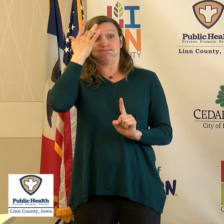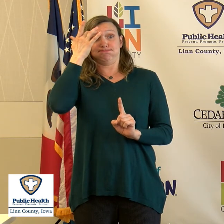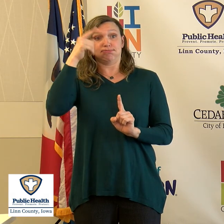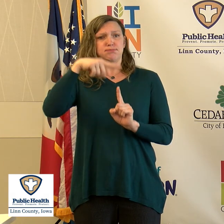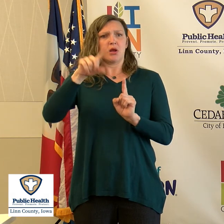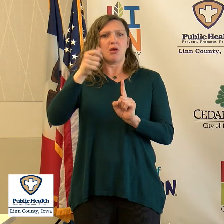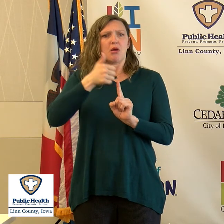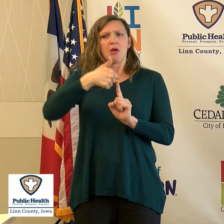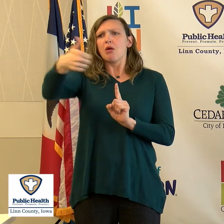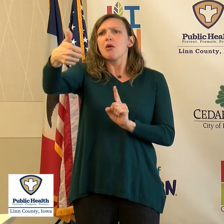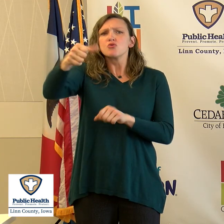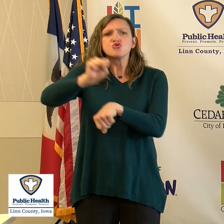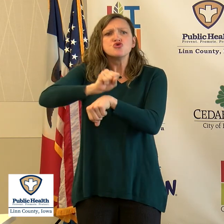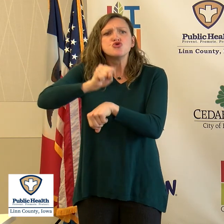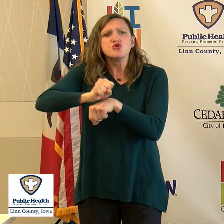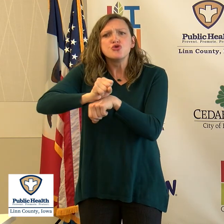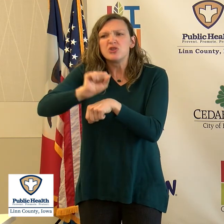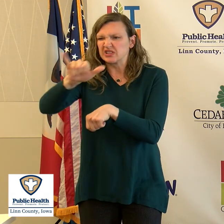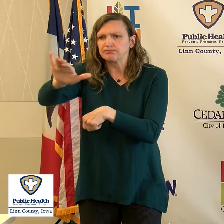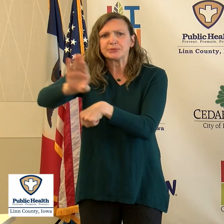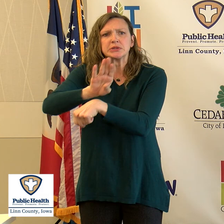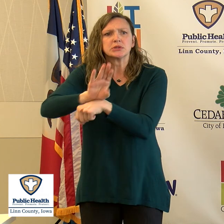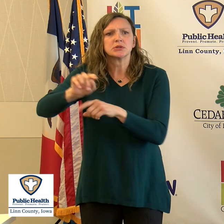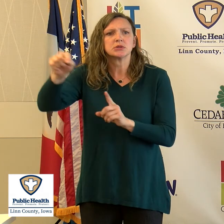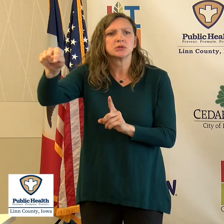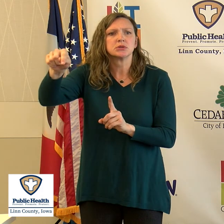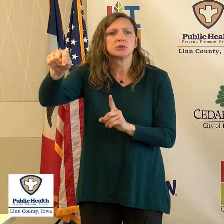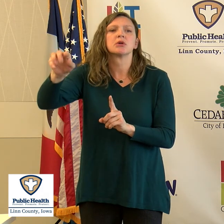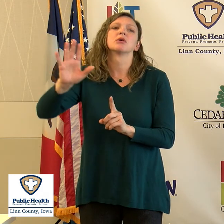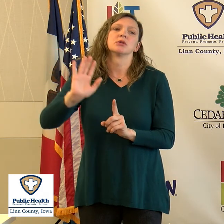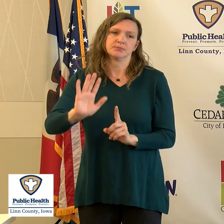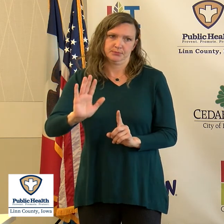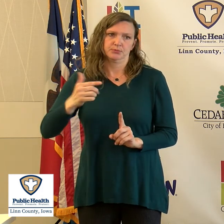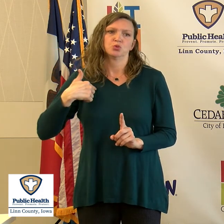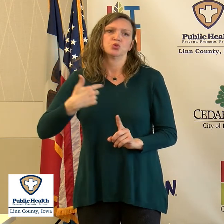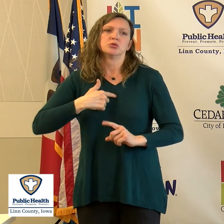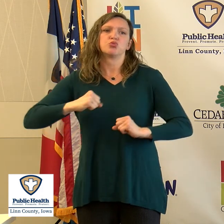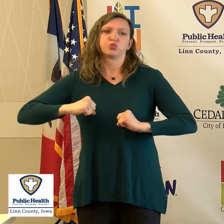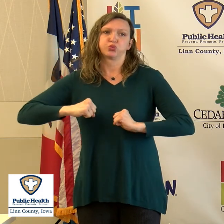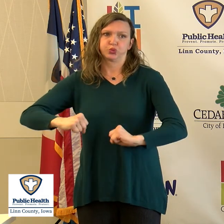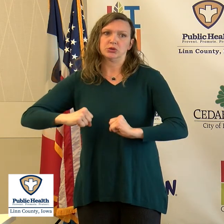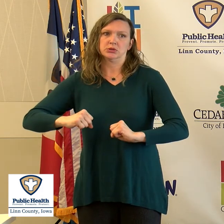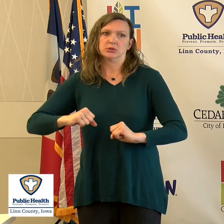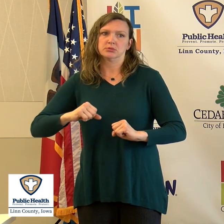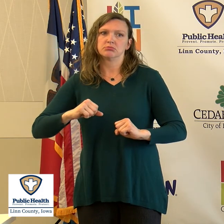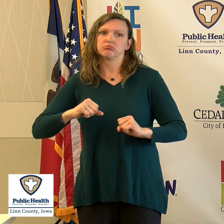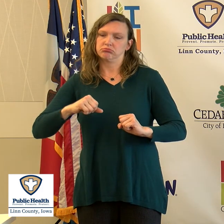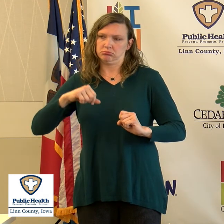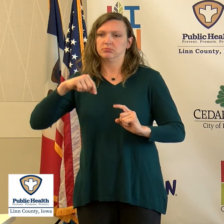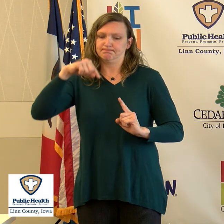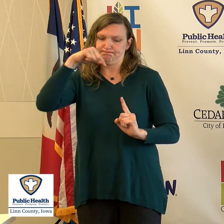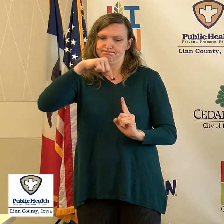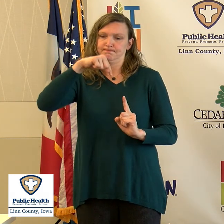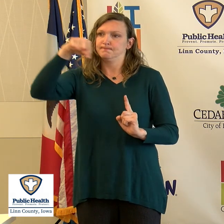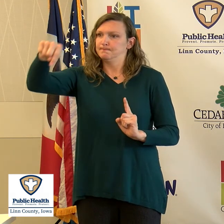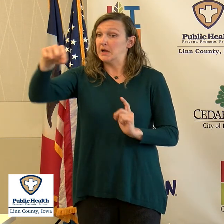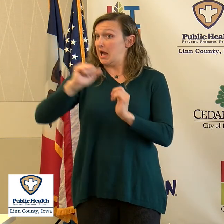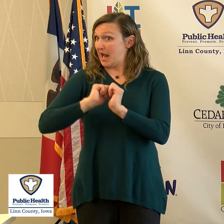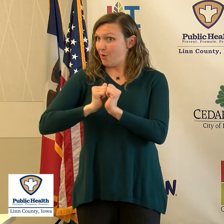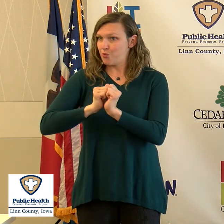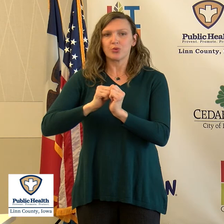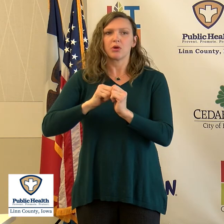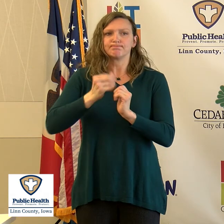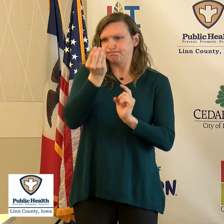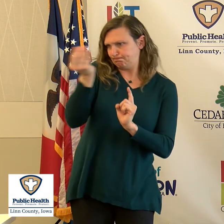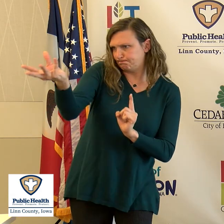that business because we want to protect our residents the best we can. And so that might mean that we're reaching out to some of those businesses because that's